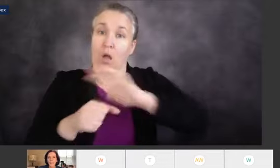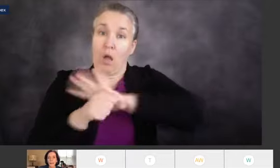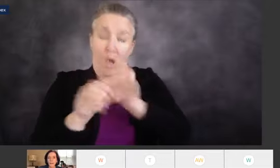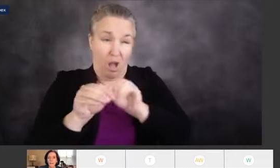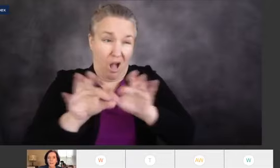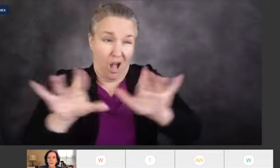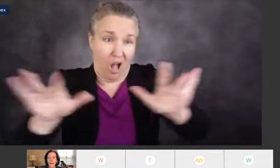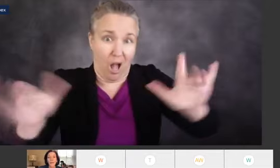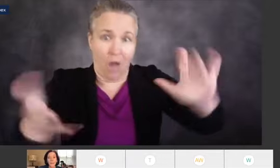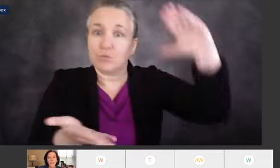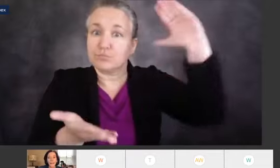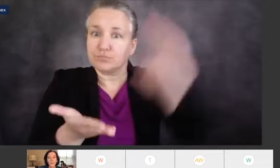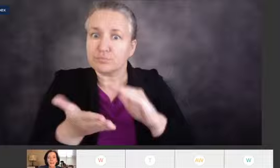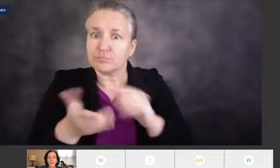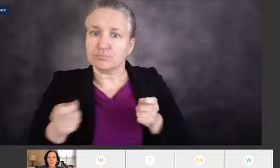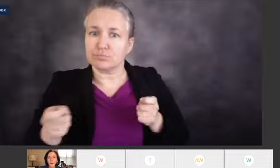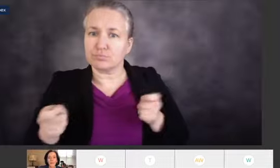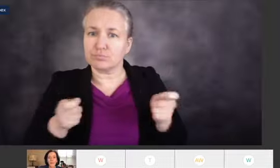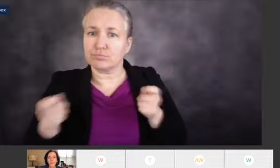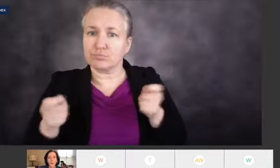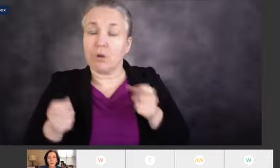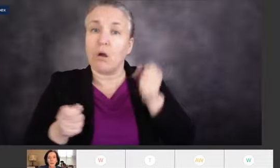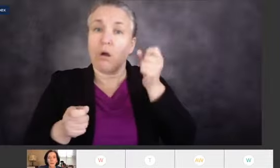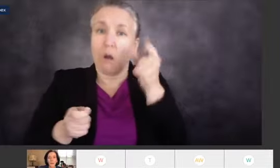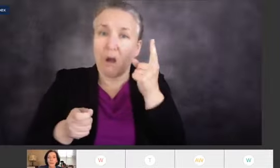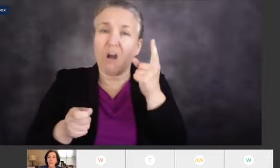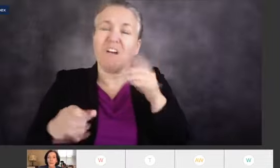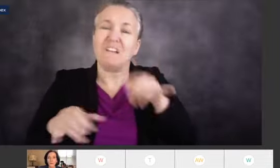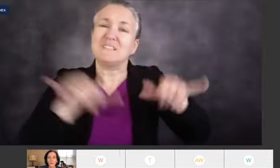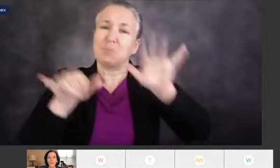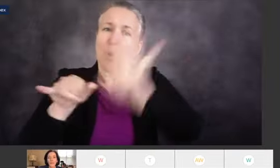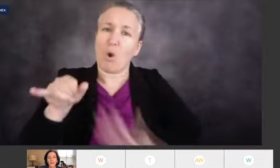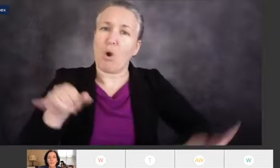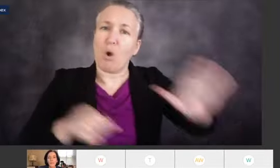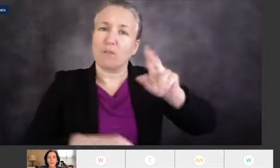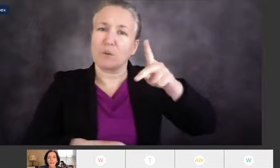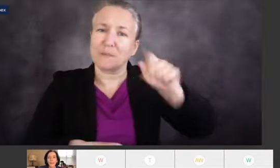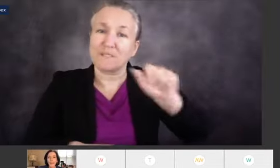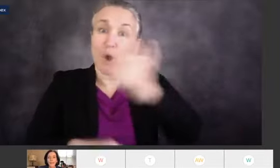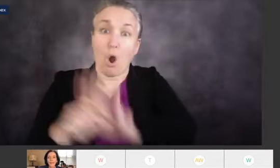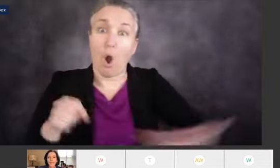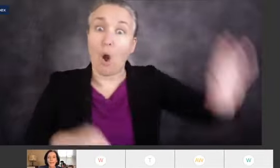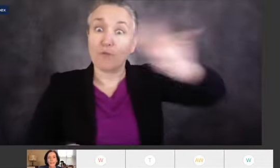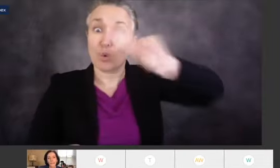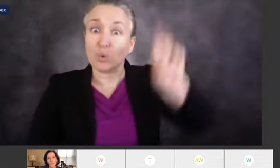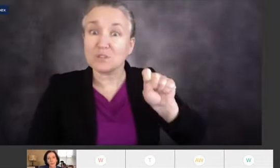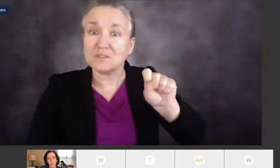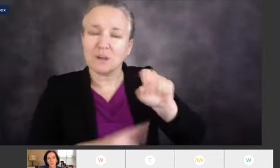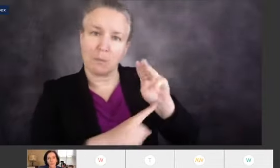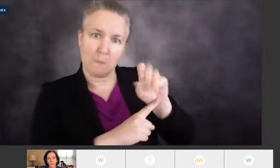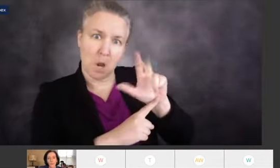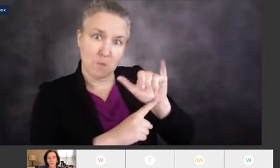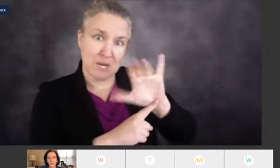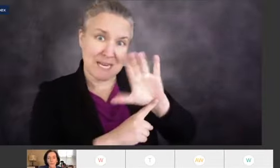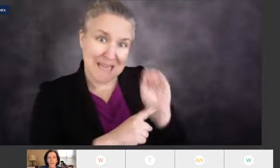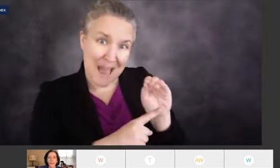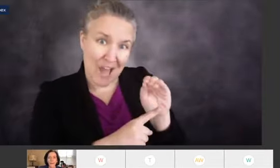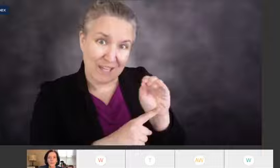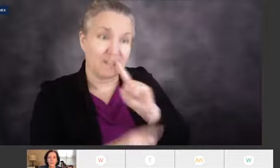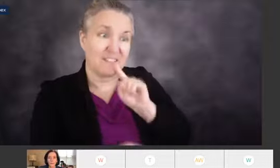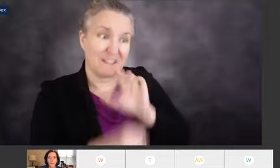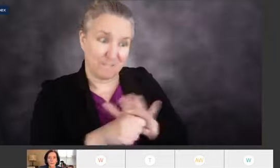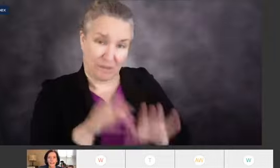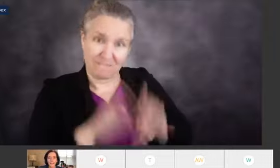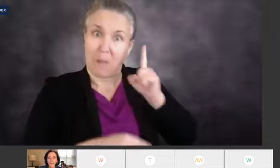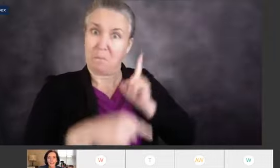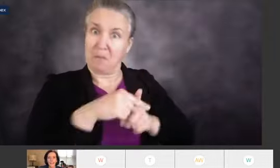in Montgomery County. But like many other parts of the Commonwealth and the country, Montgomery County is seeing an increase in confirmed